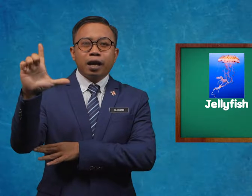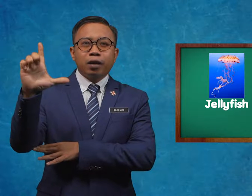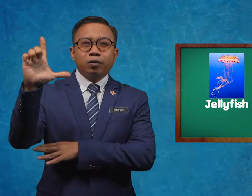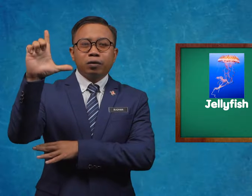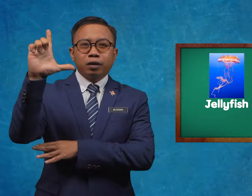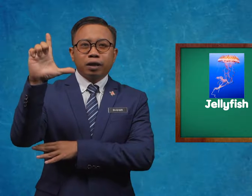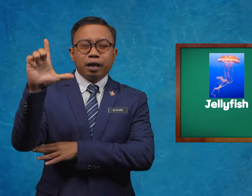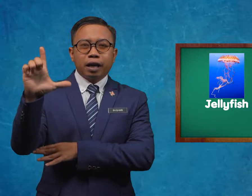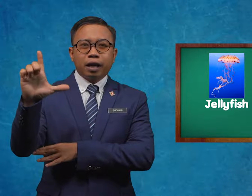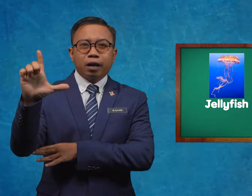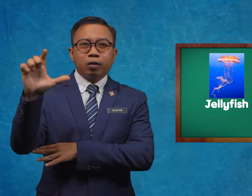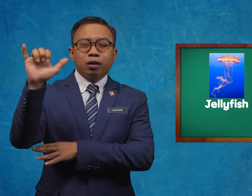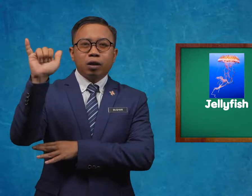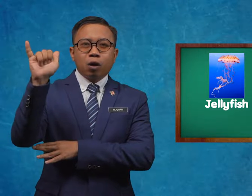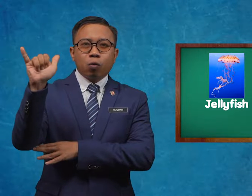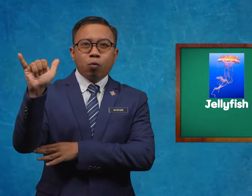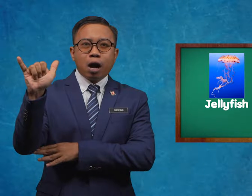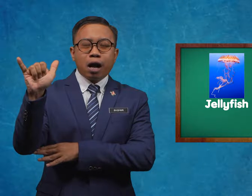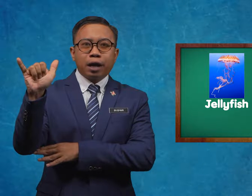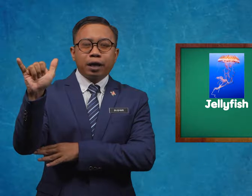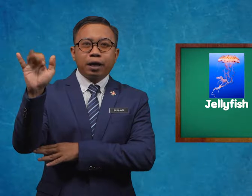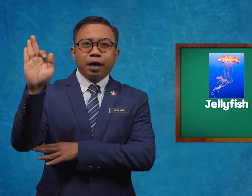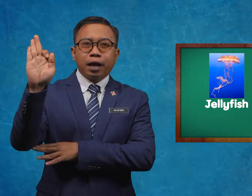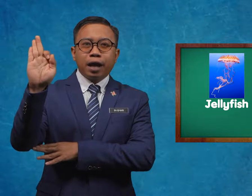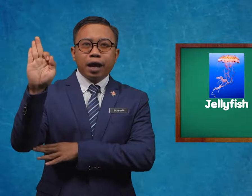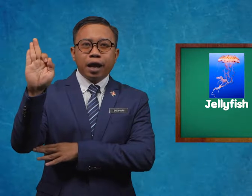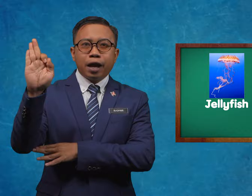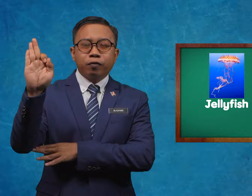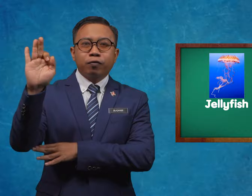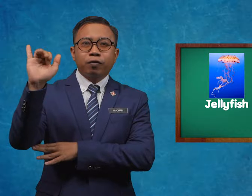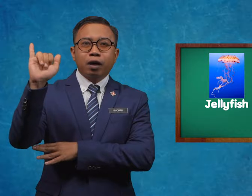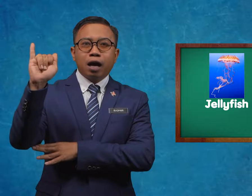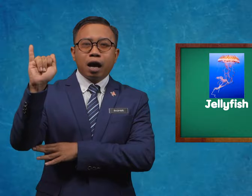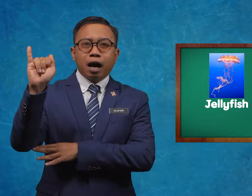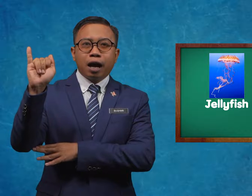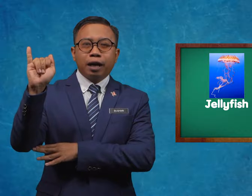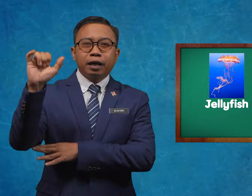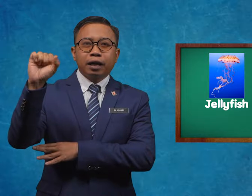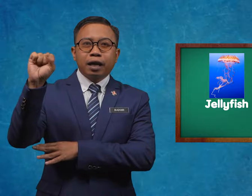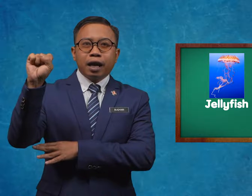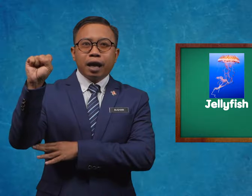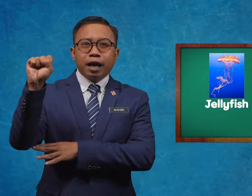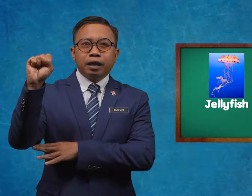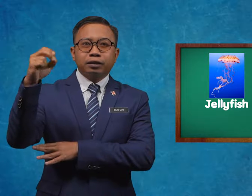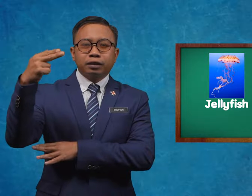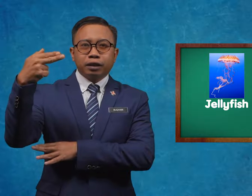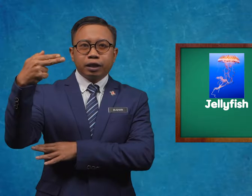L L Y F I S